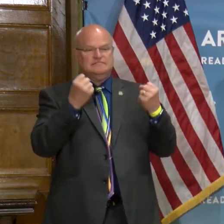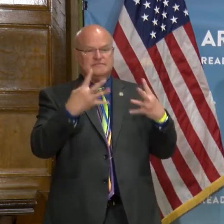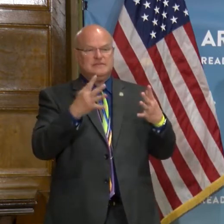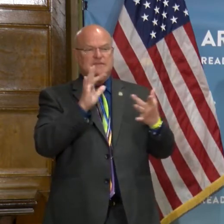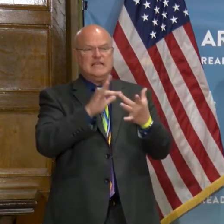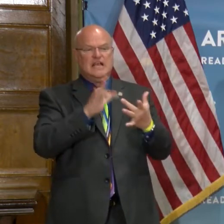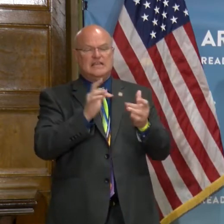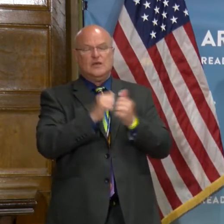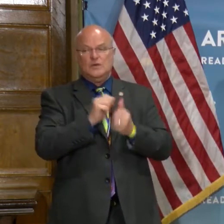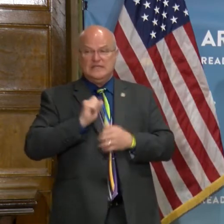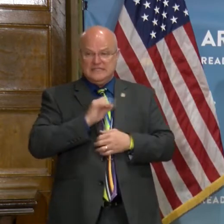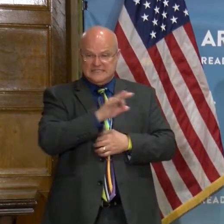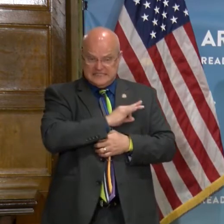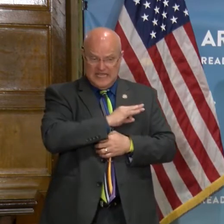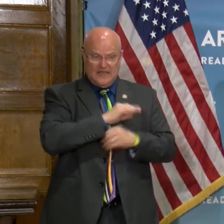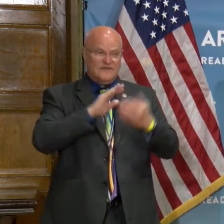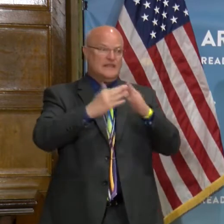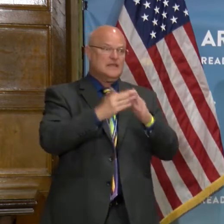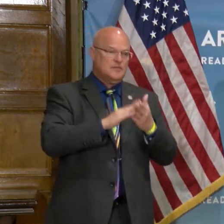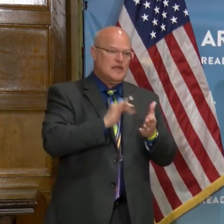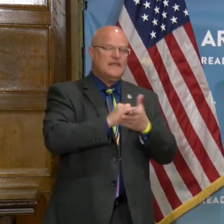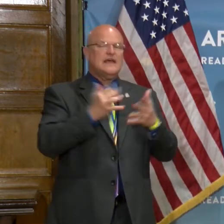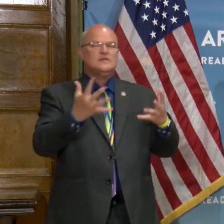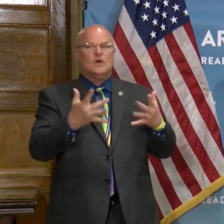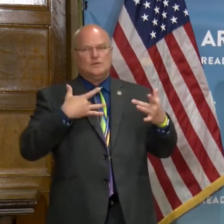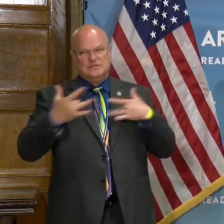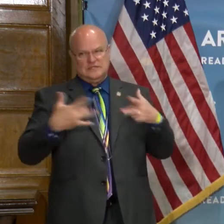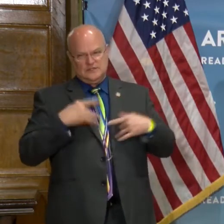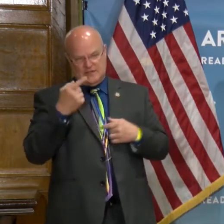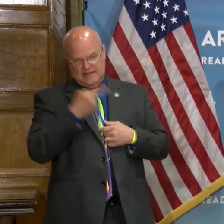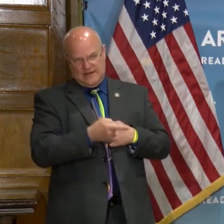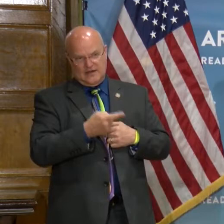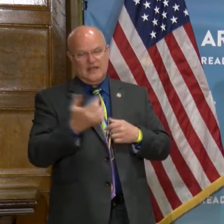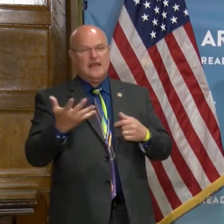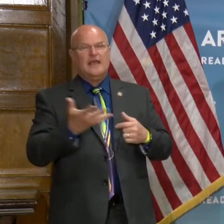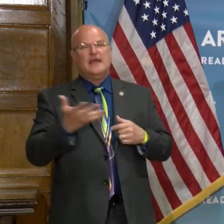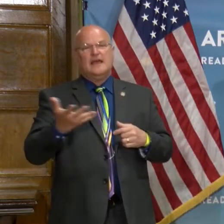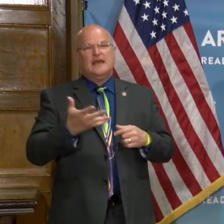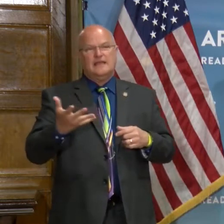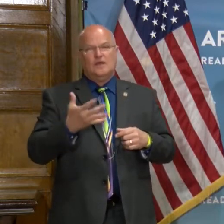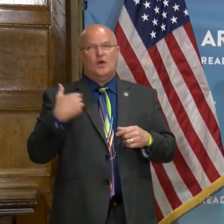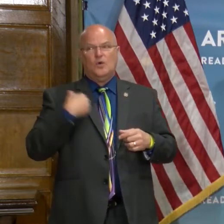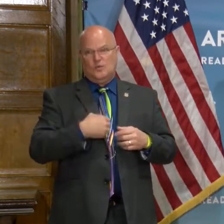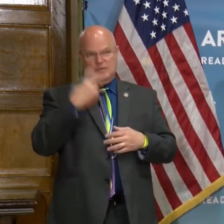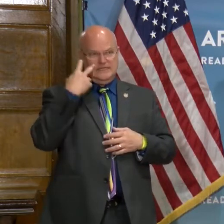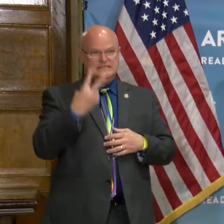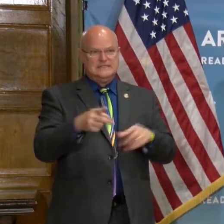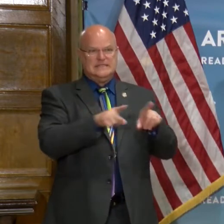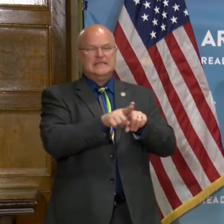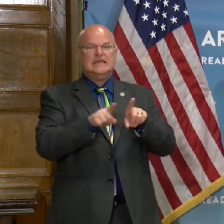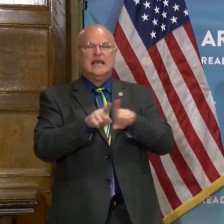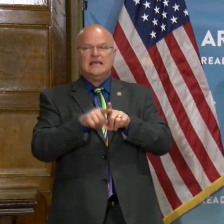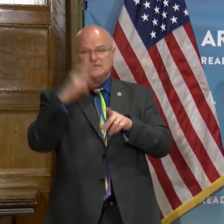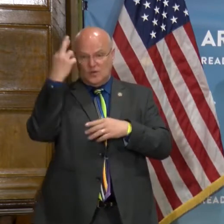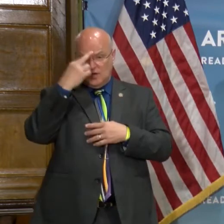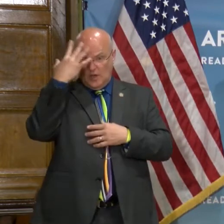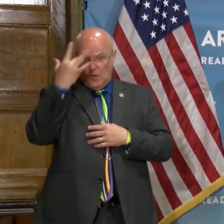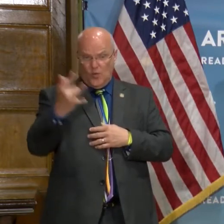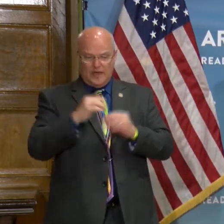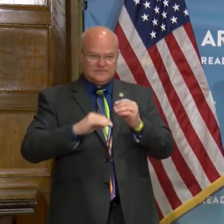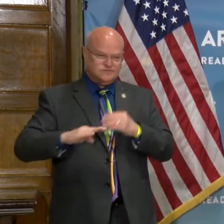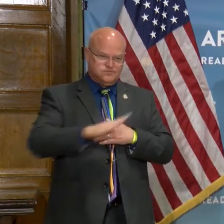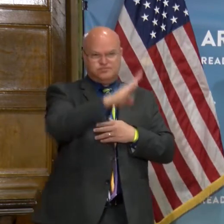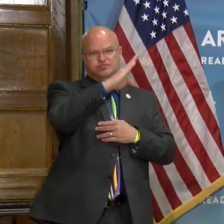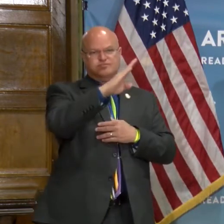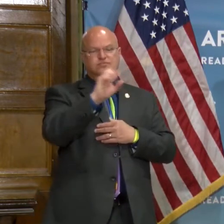of contact with the staff, with the community, and that's what we were concerned about, and that's what we see as the reason for that